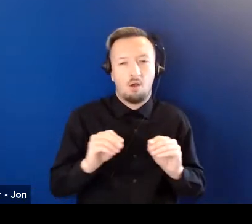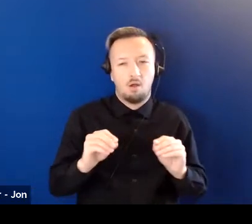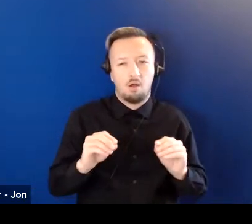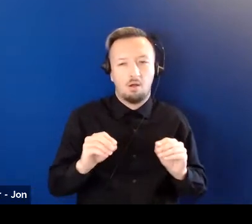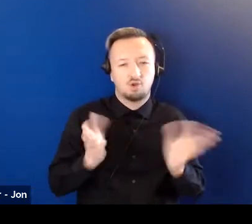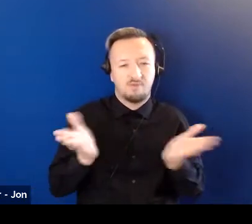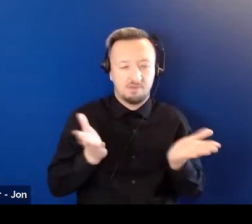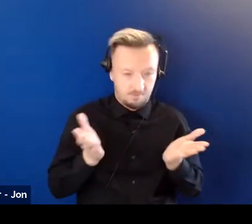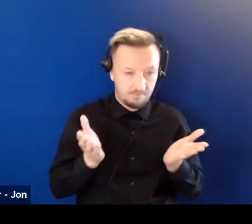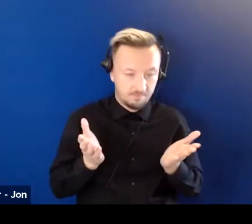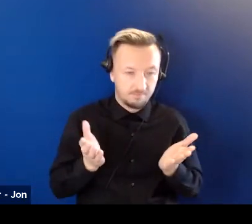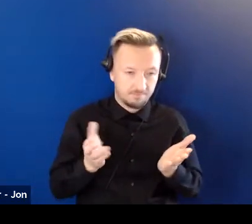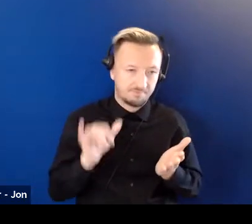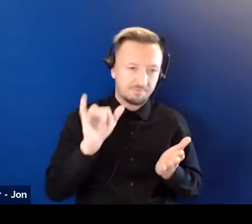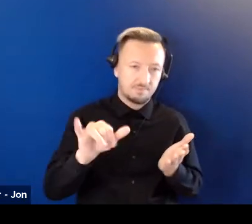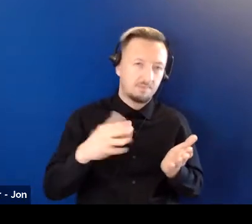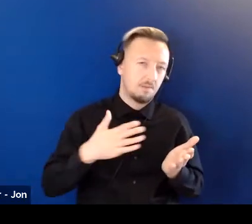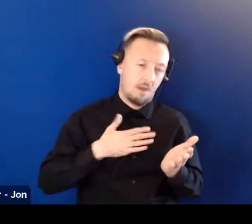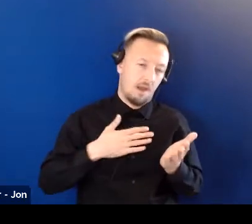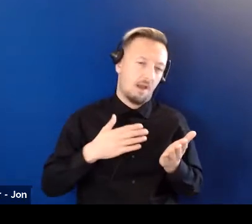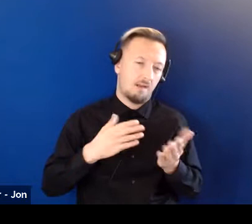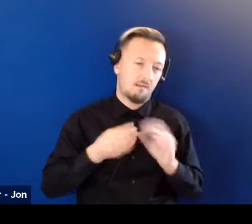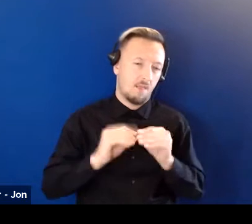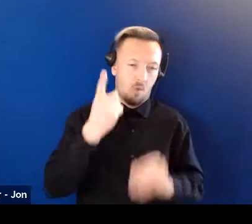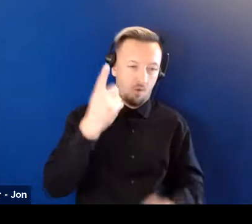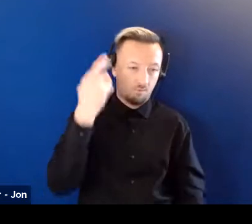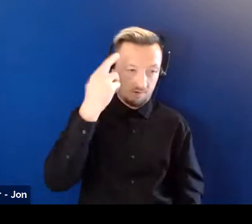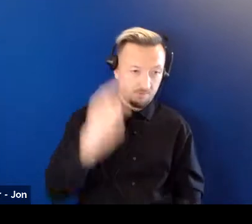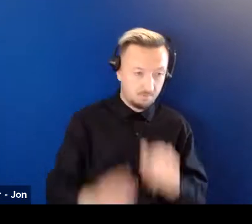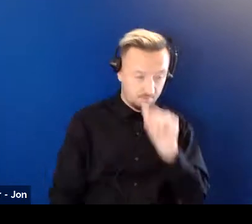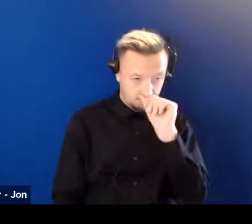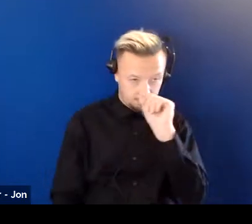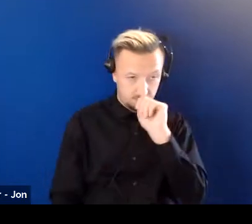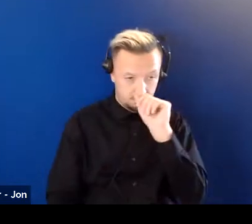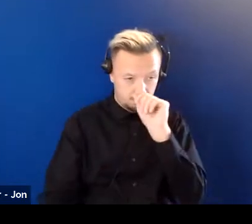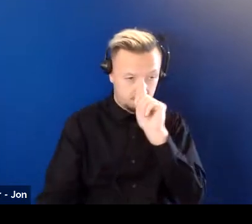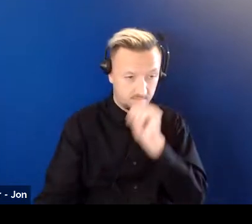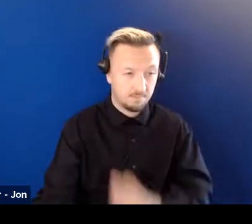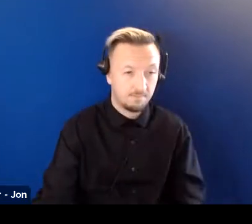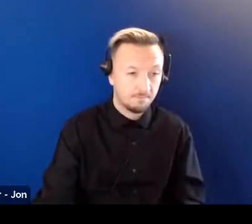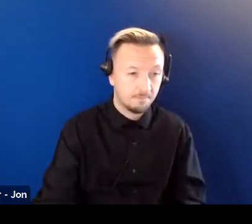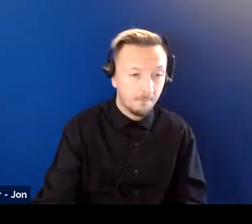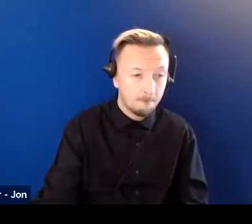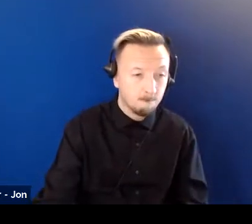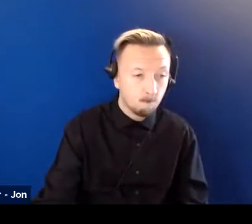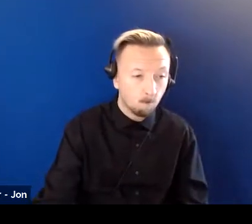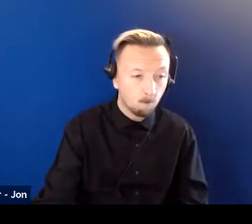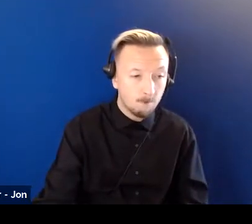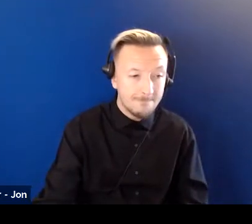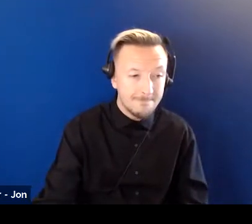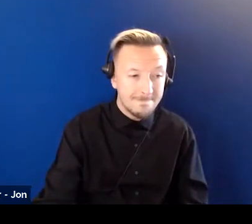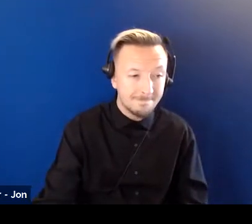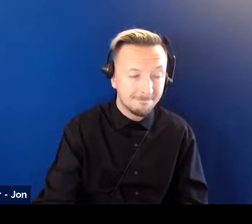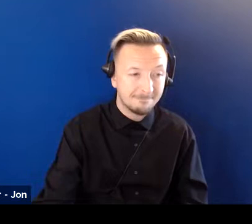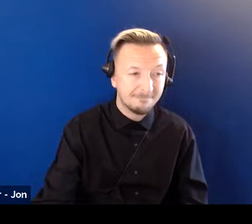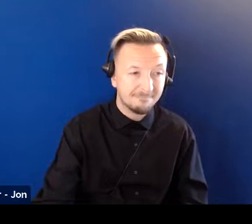for. That was really one of my big reasons. Thanks, Joan. Ian? The reason that we got